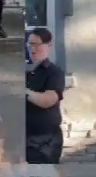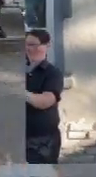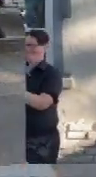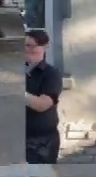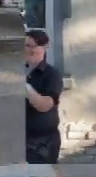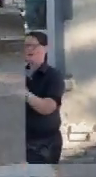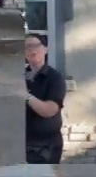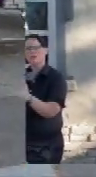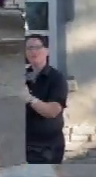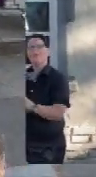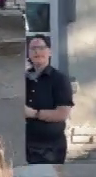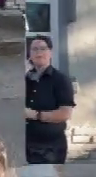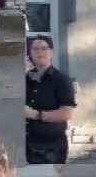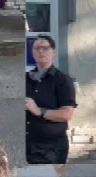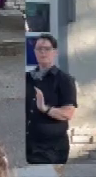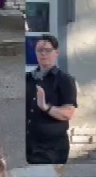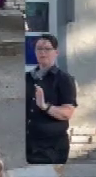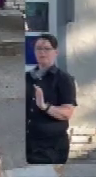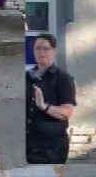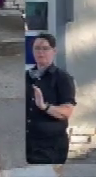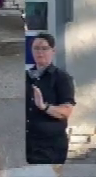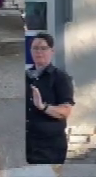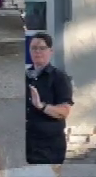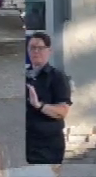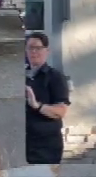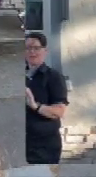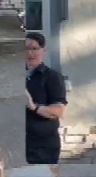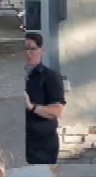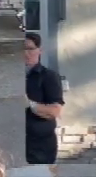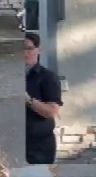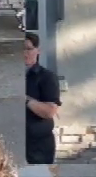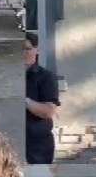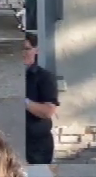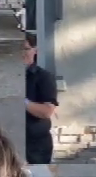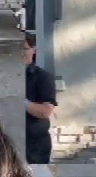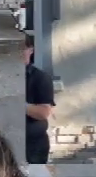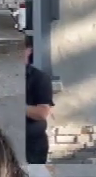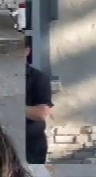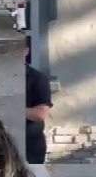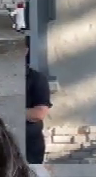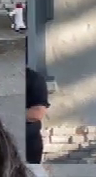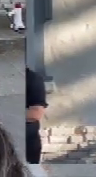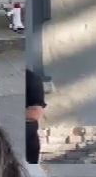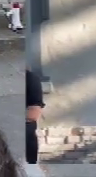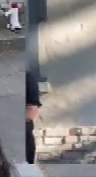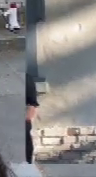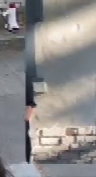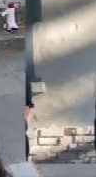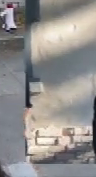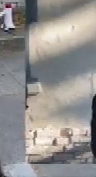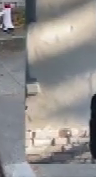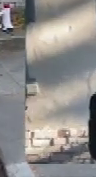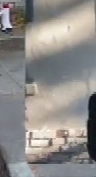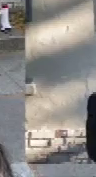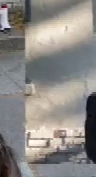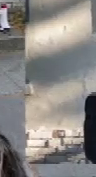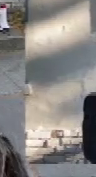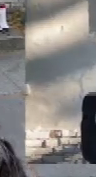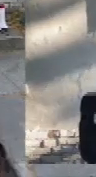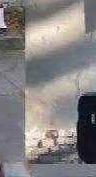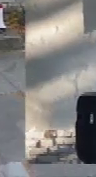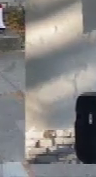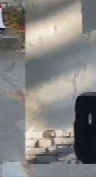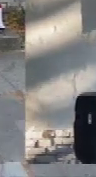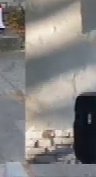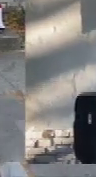just think, first of all, there are communities in our country that have made a big start. It's not